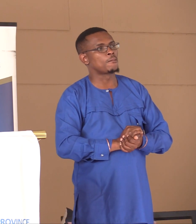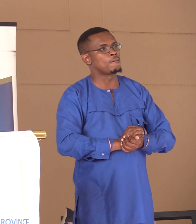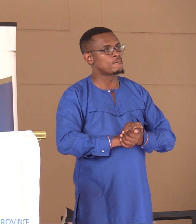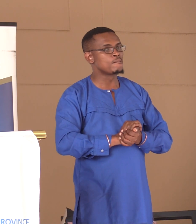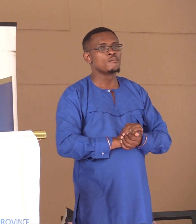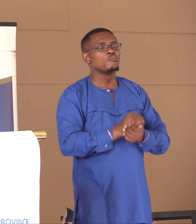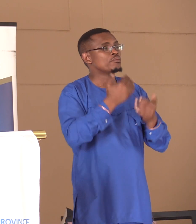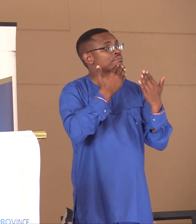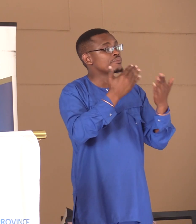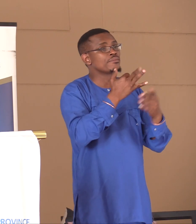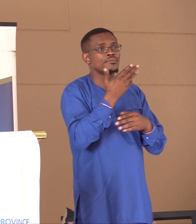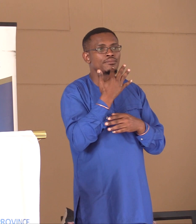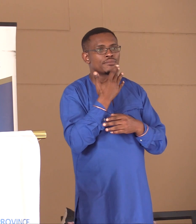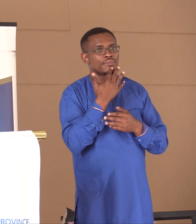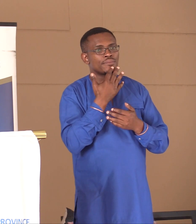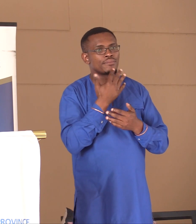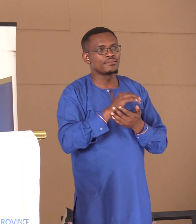E re ke leboge